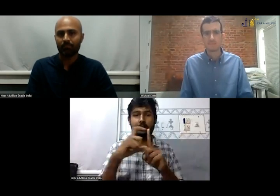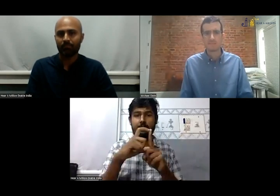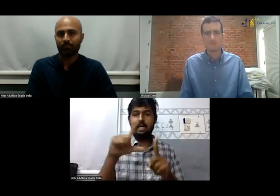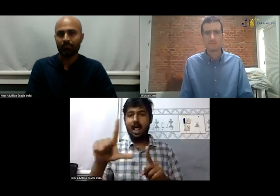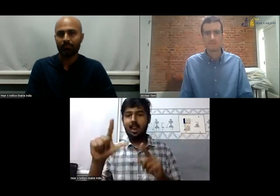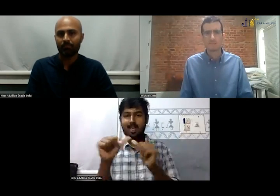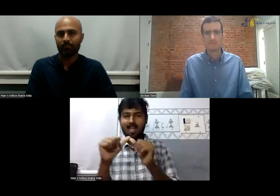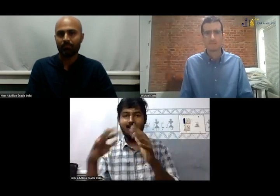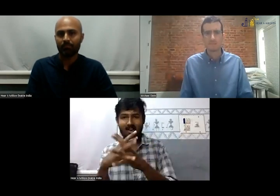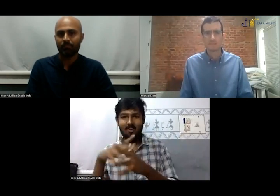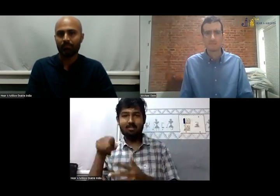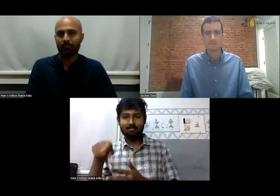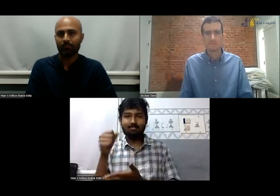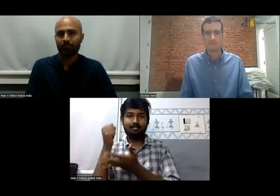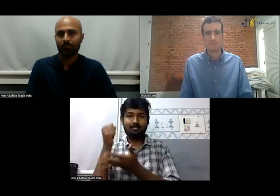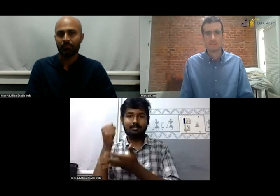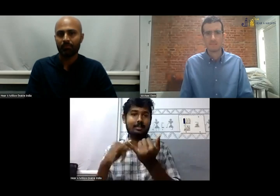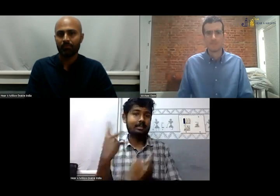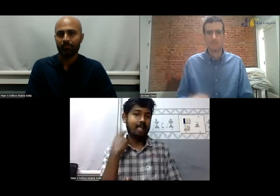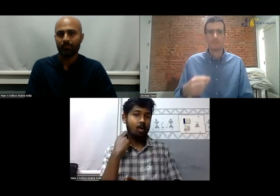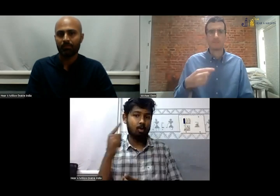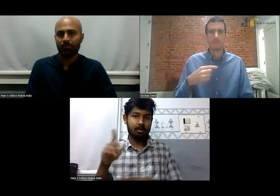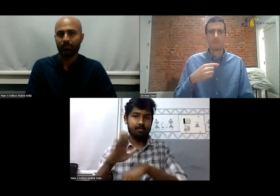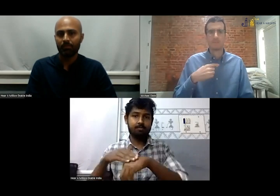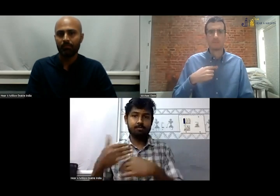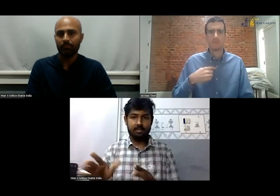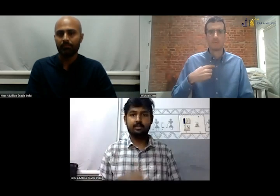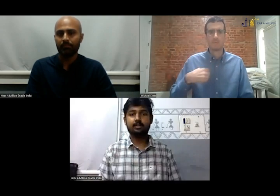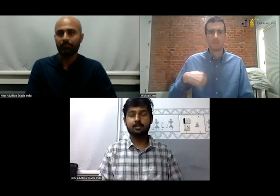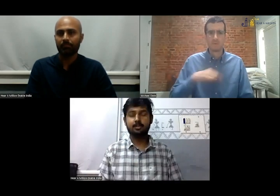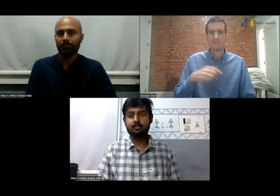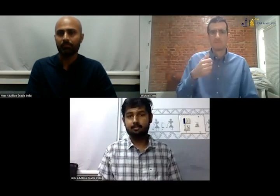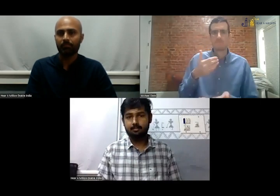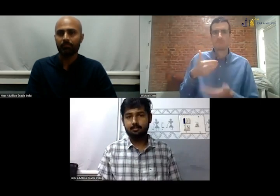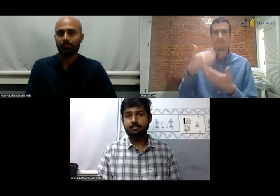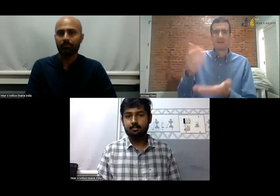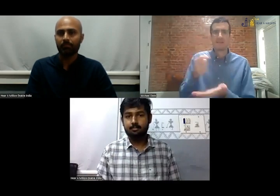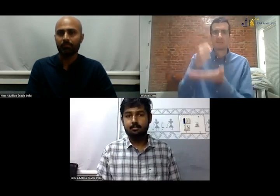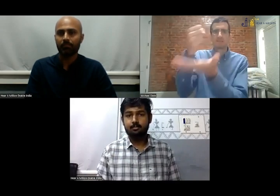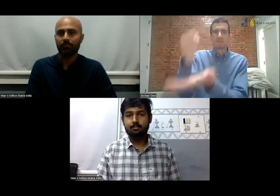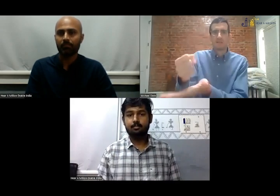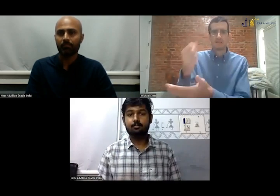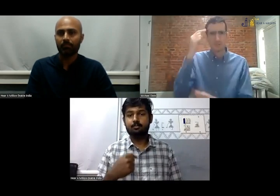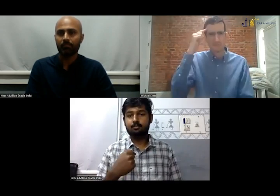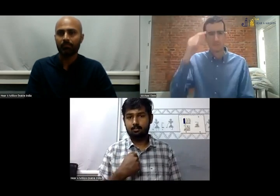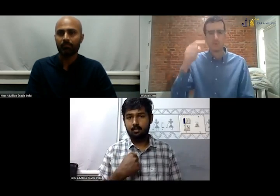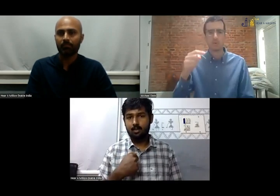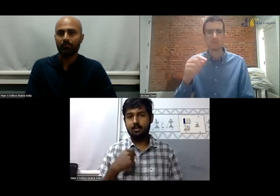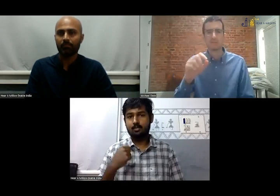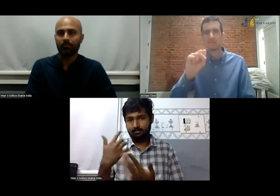National, I'm a support D Law. I'm a president of D Law, who